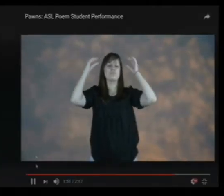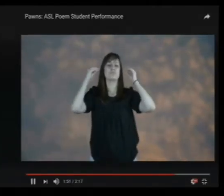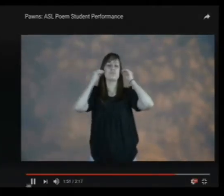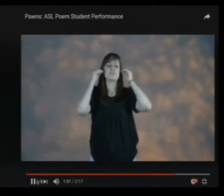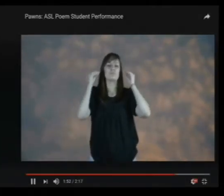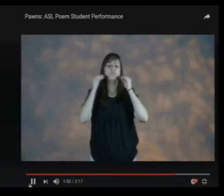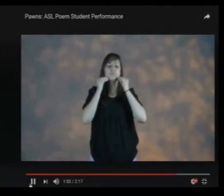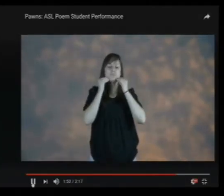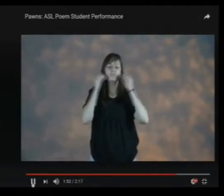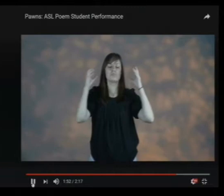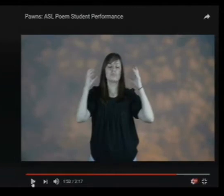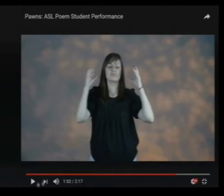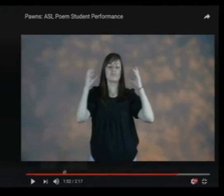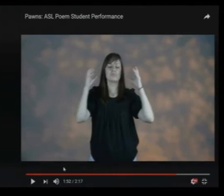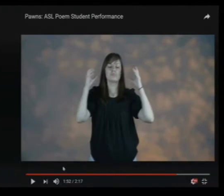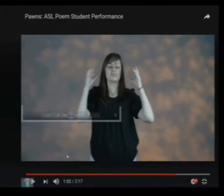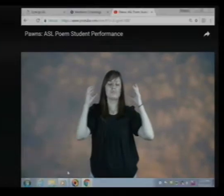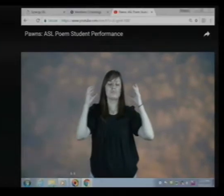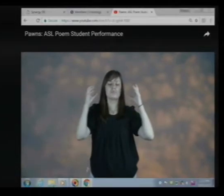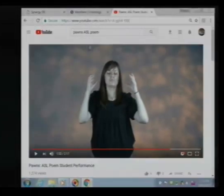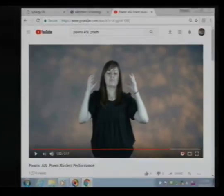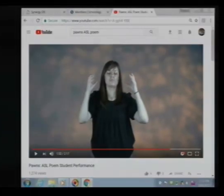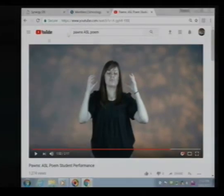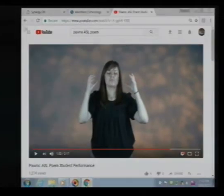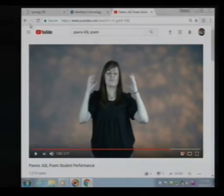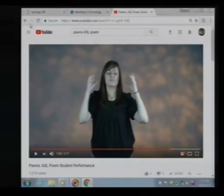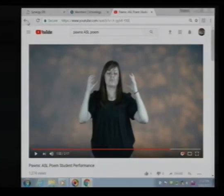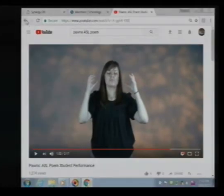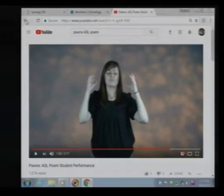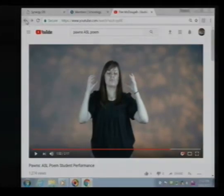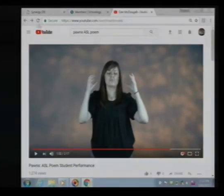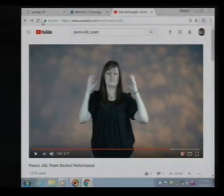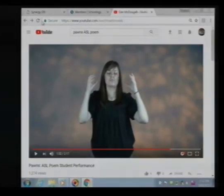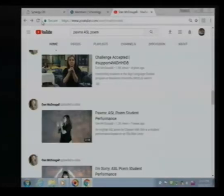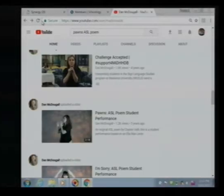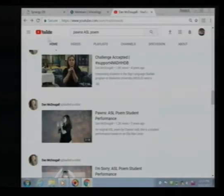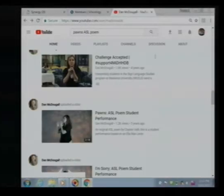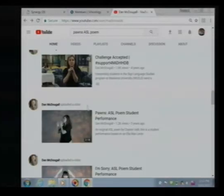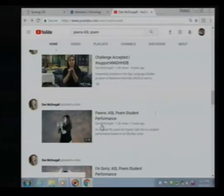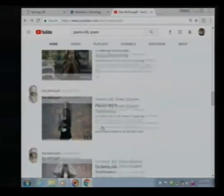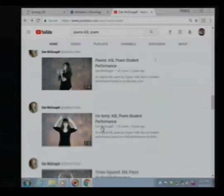Alright, so there's one that you might get to do. Let me find a more modern one.